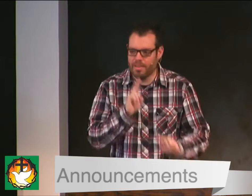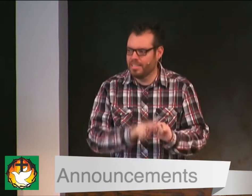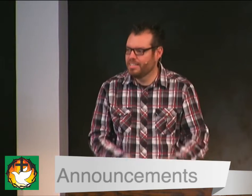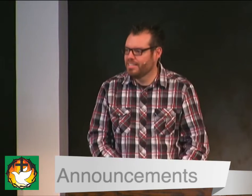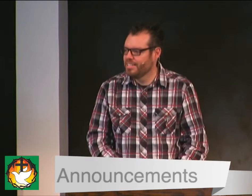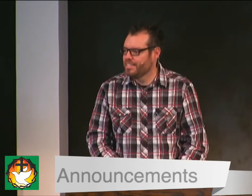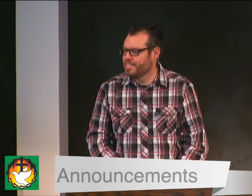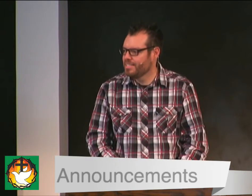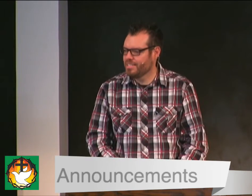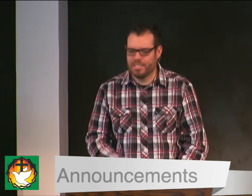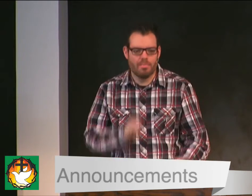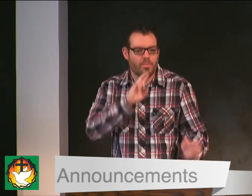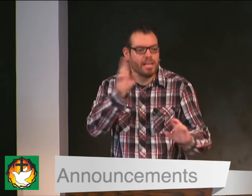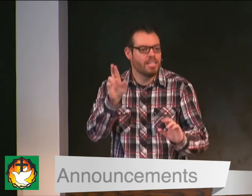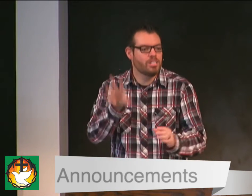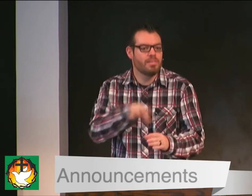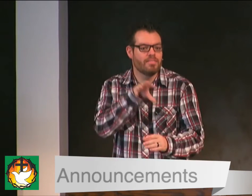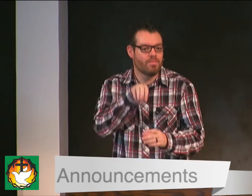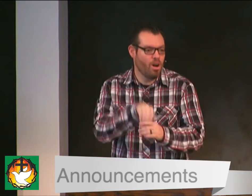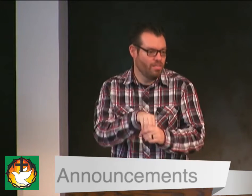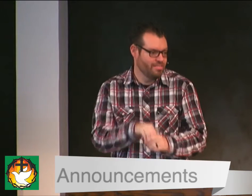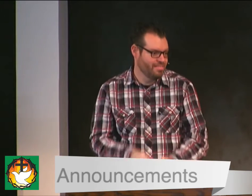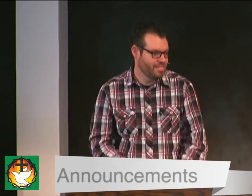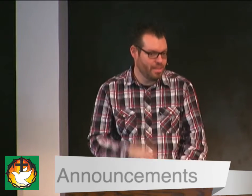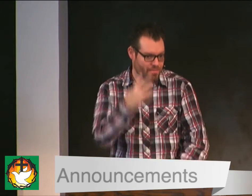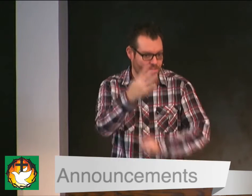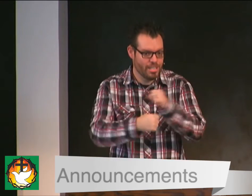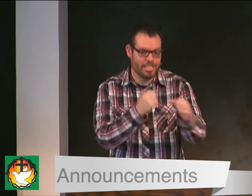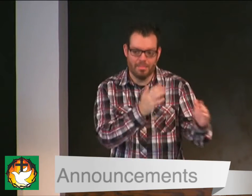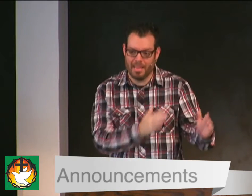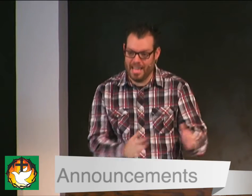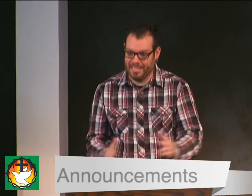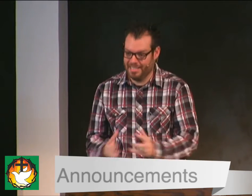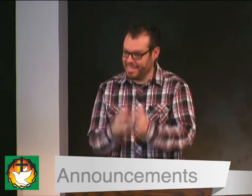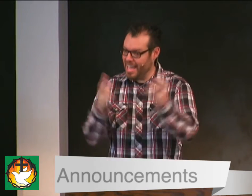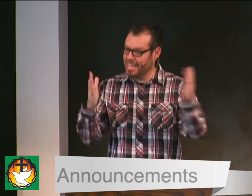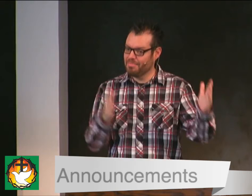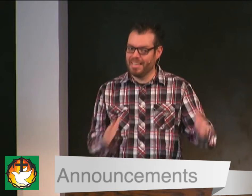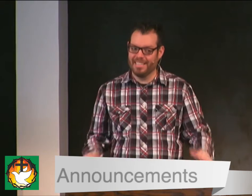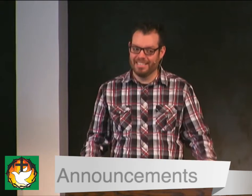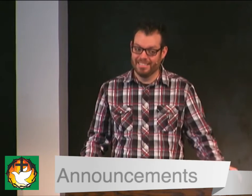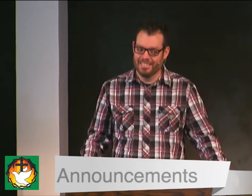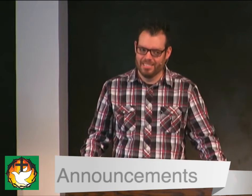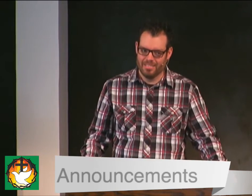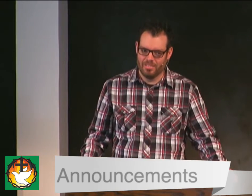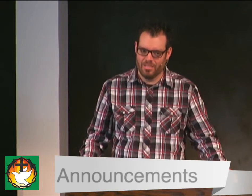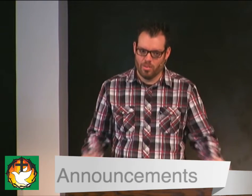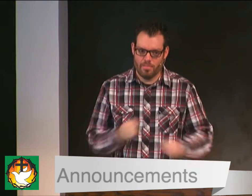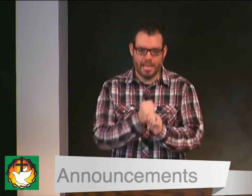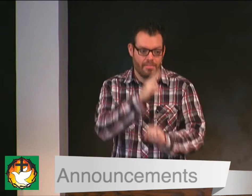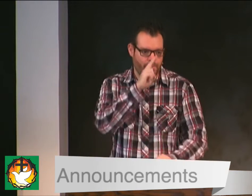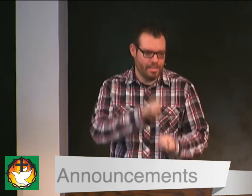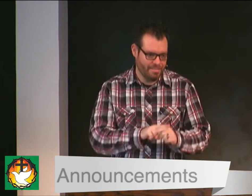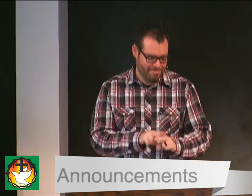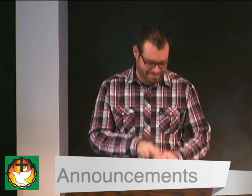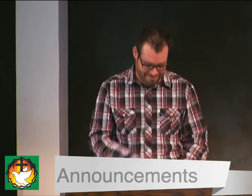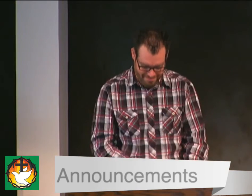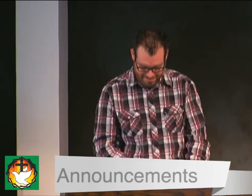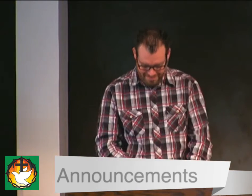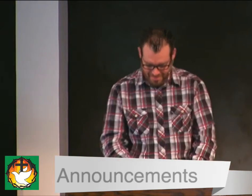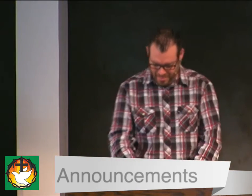It'll be fun. So be ready to be involved. So we have 4 years to plan. A lot of planning. We'll make it